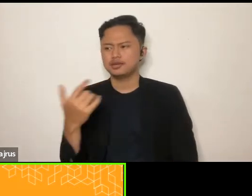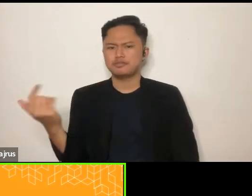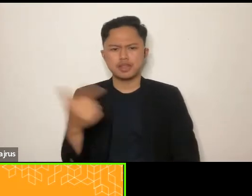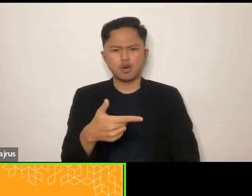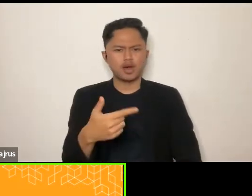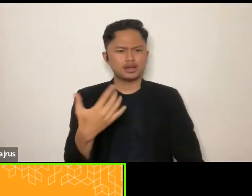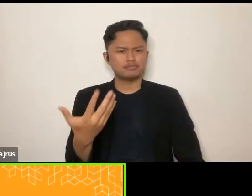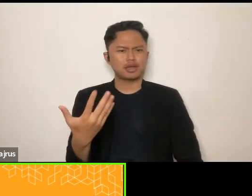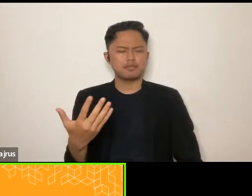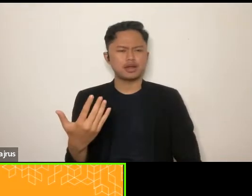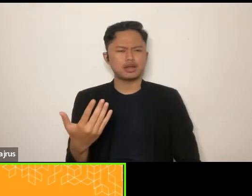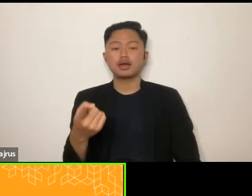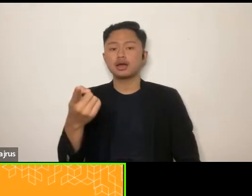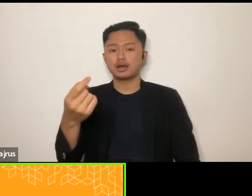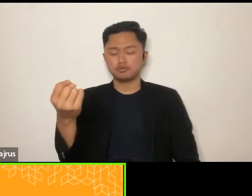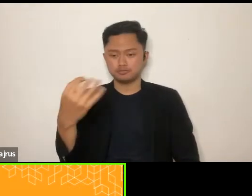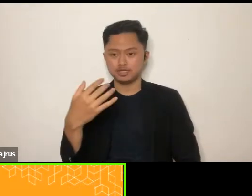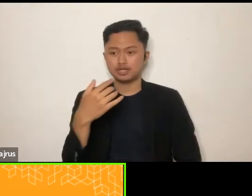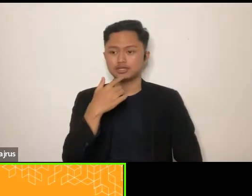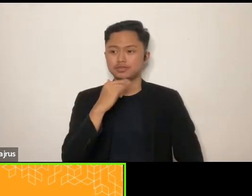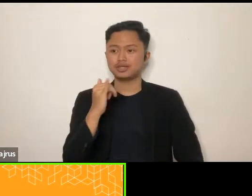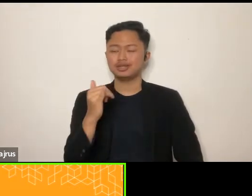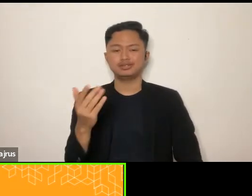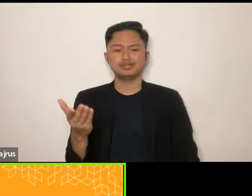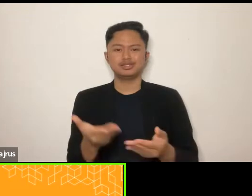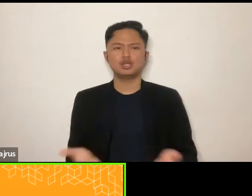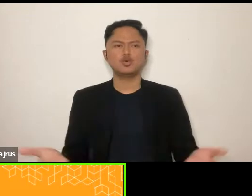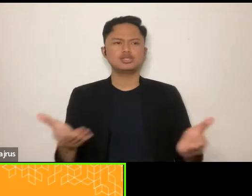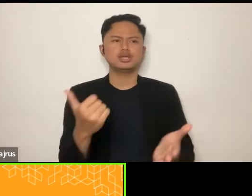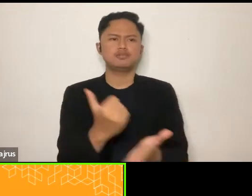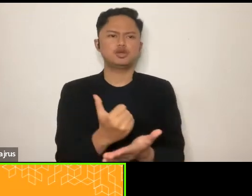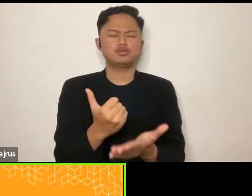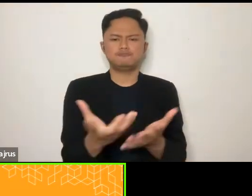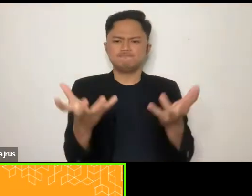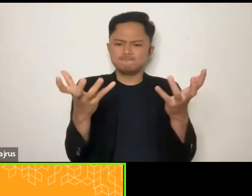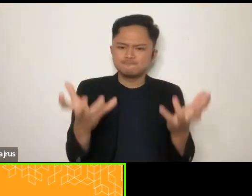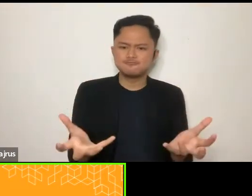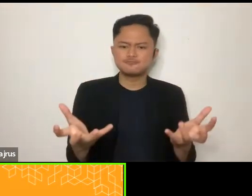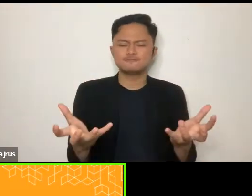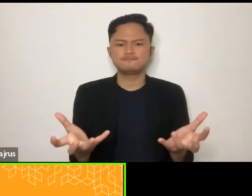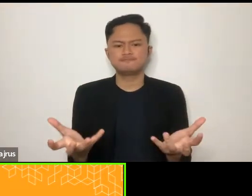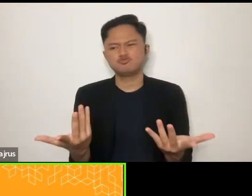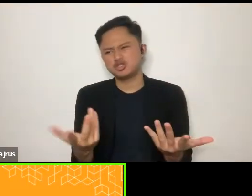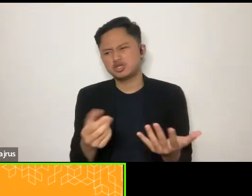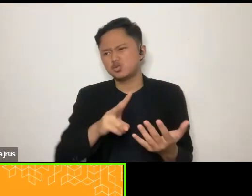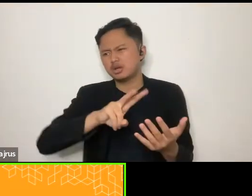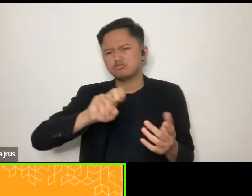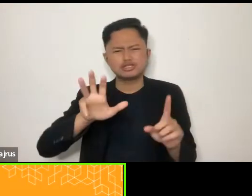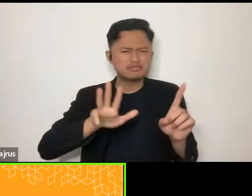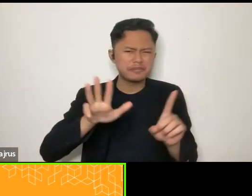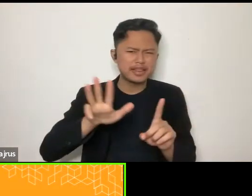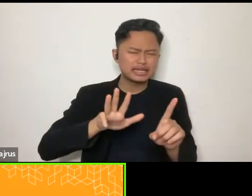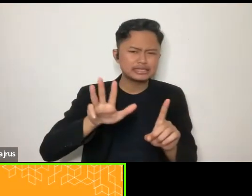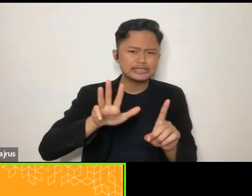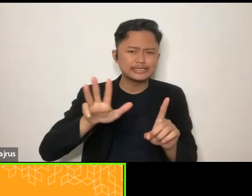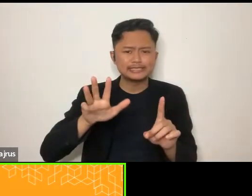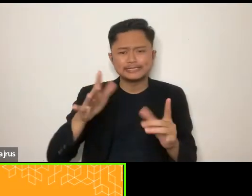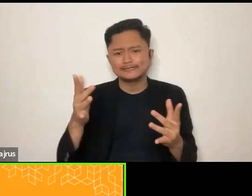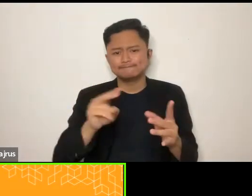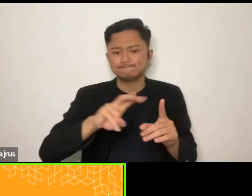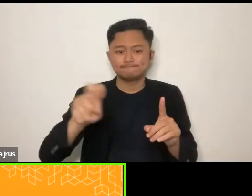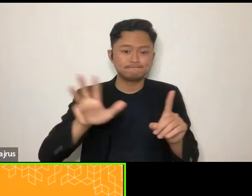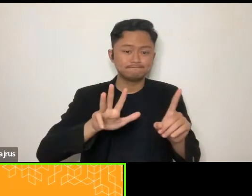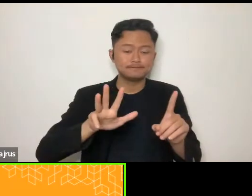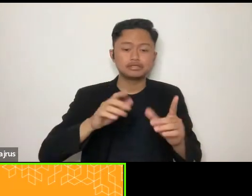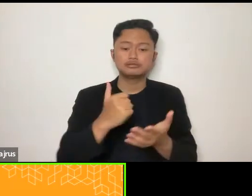you also said that the situation is worsening since 2019. I think it's since